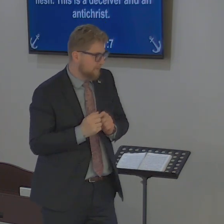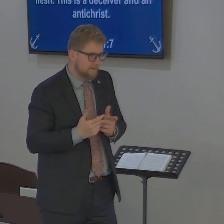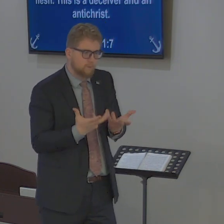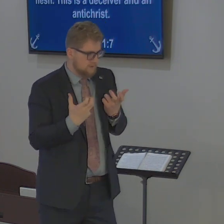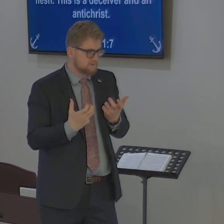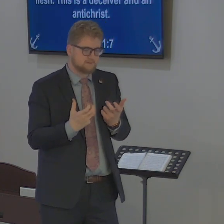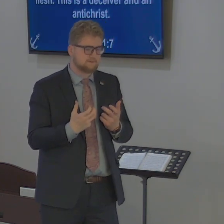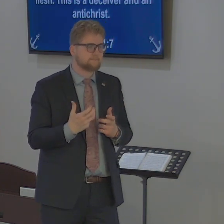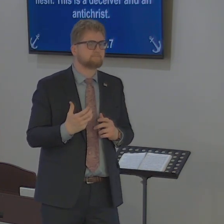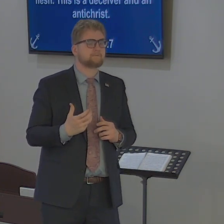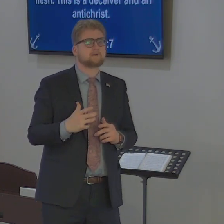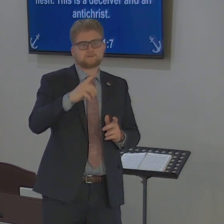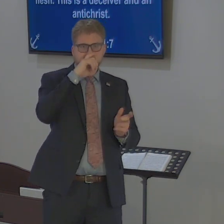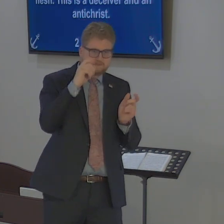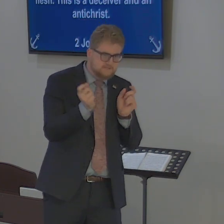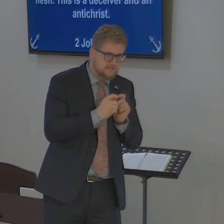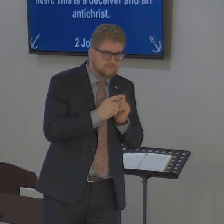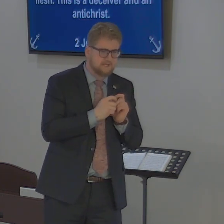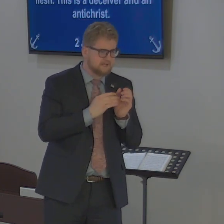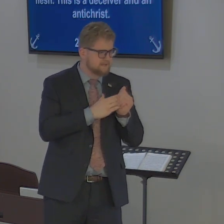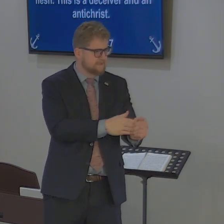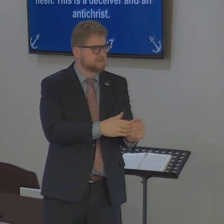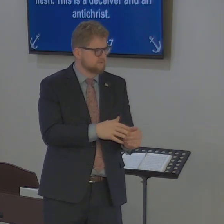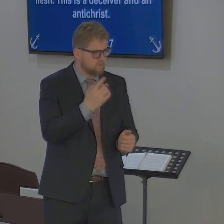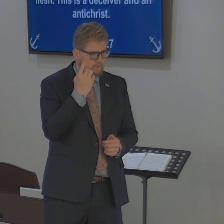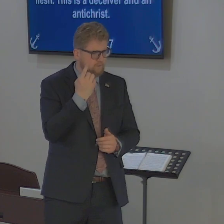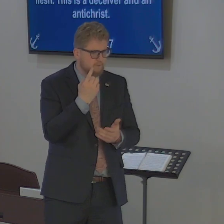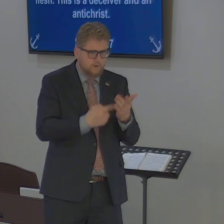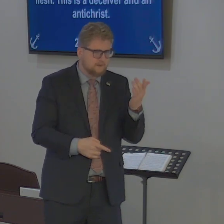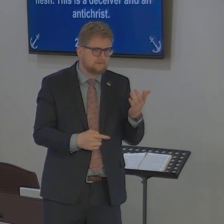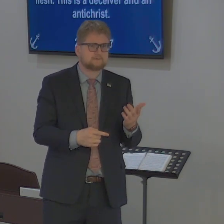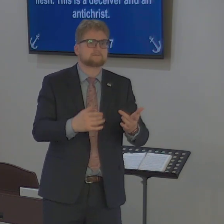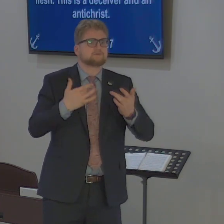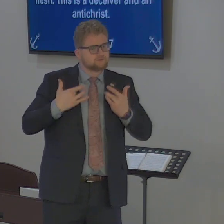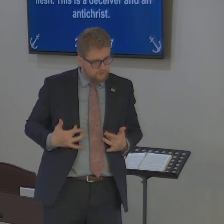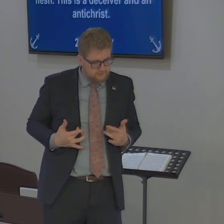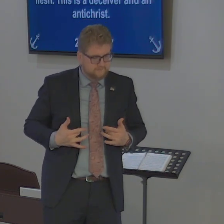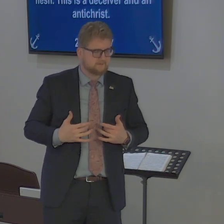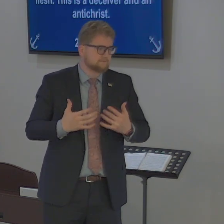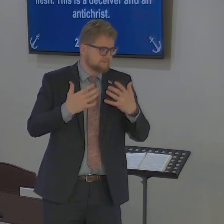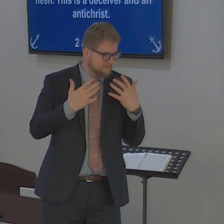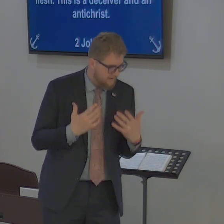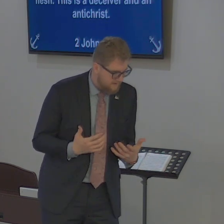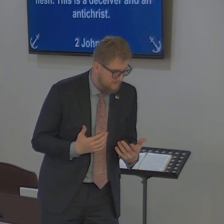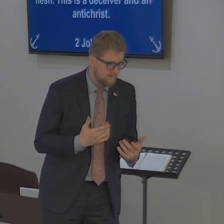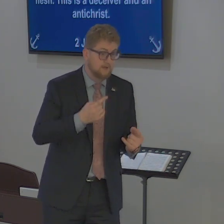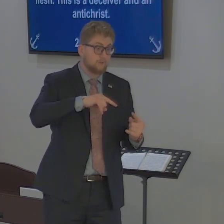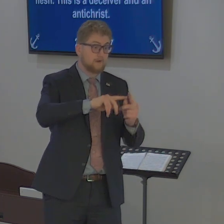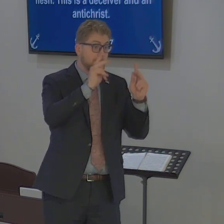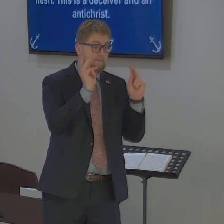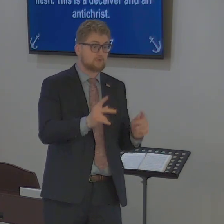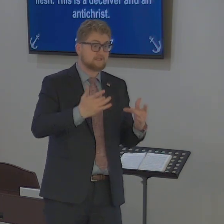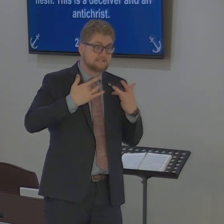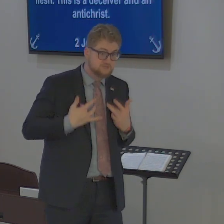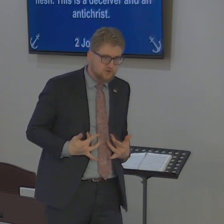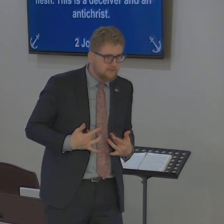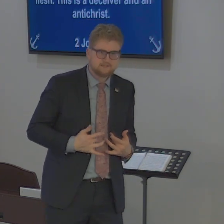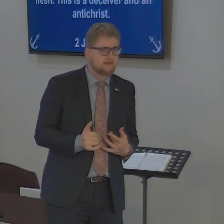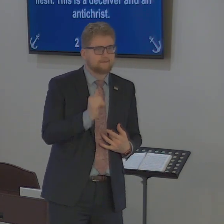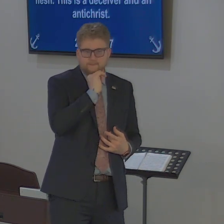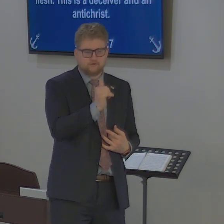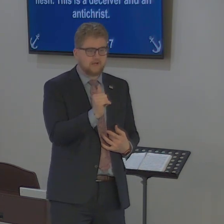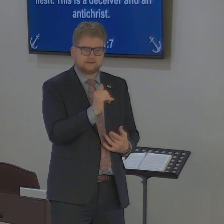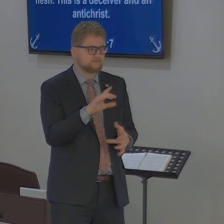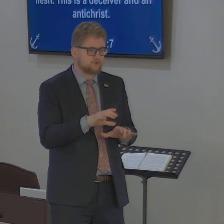and deceiving also leads people to what? Discouragement and depression. And when an individual is discouraged and an individual is depressed, they're not